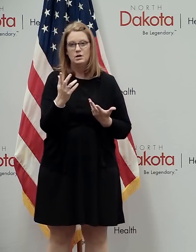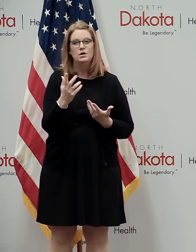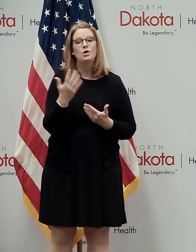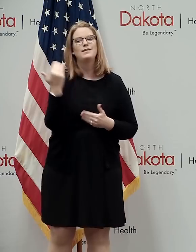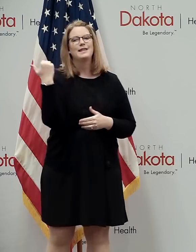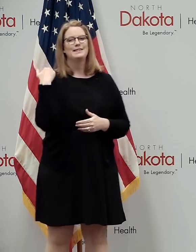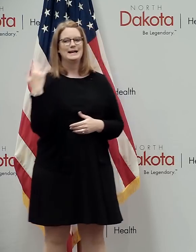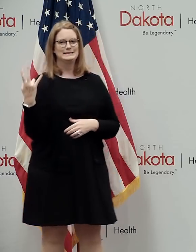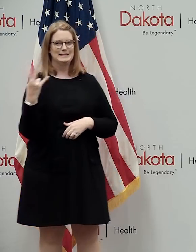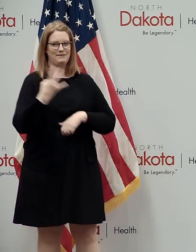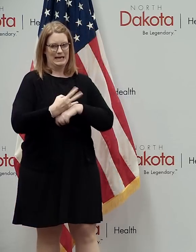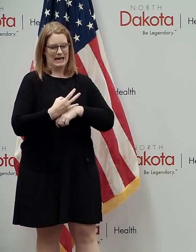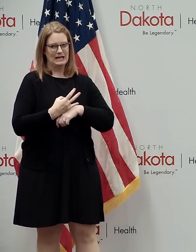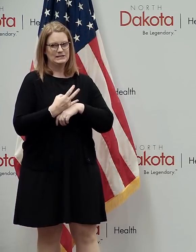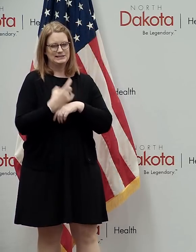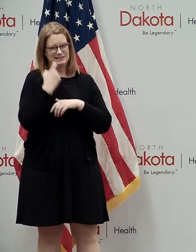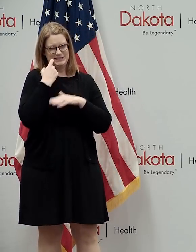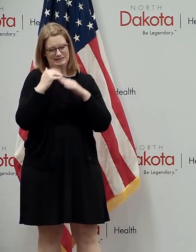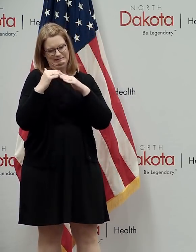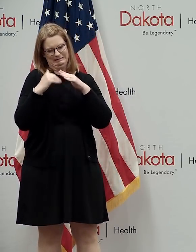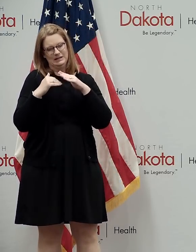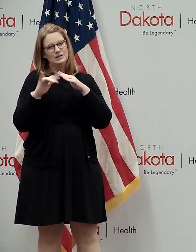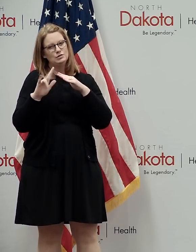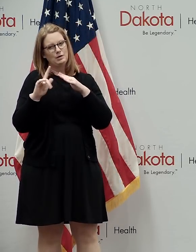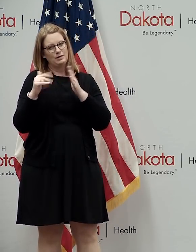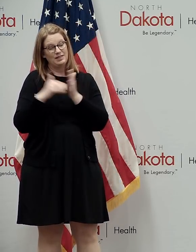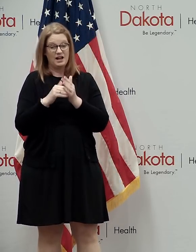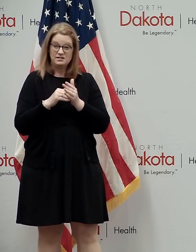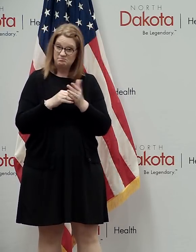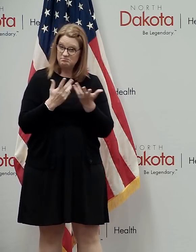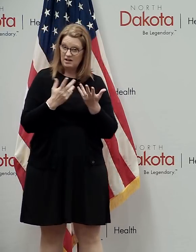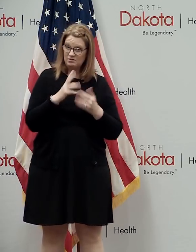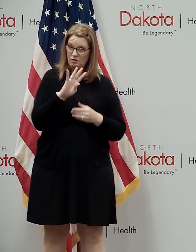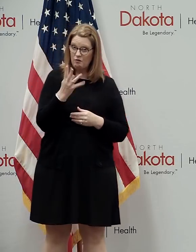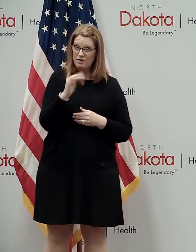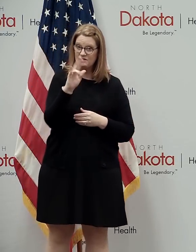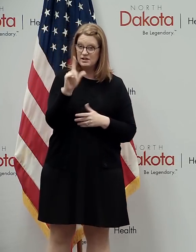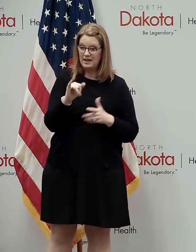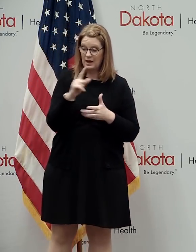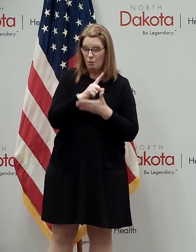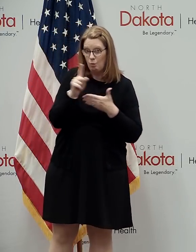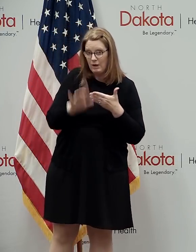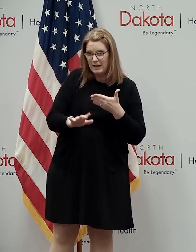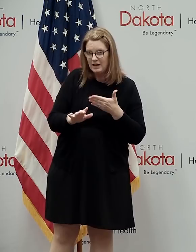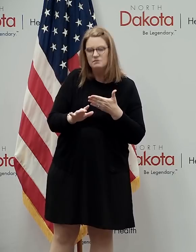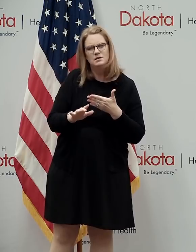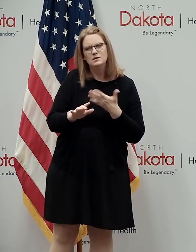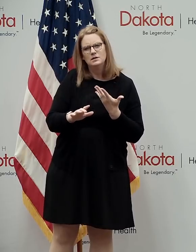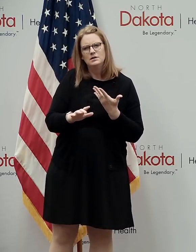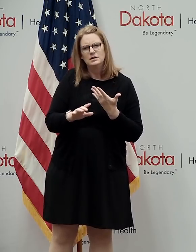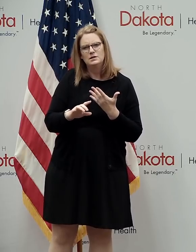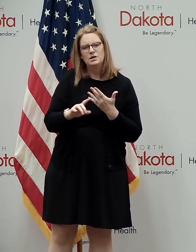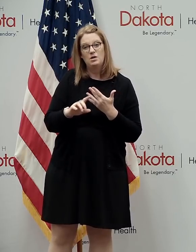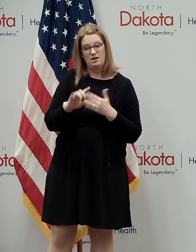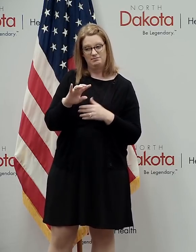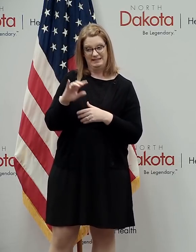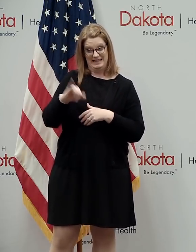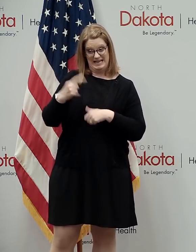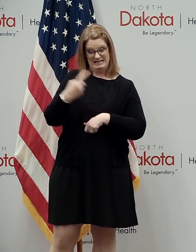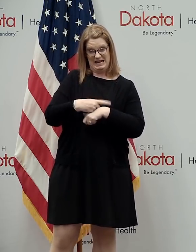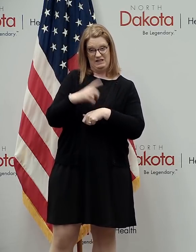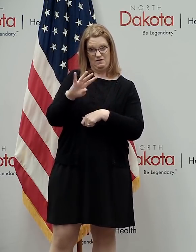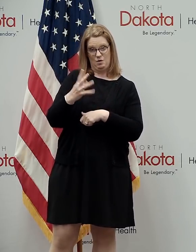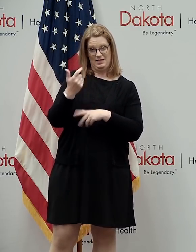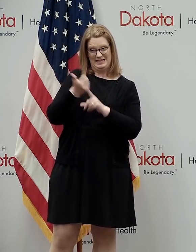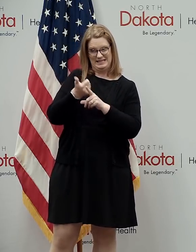7 days, just under 23,000. So even over the 4th of July, although we're a little bit lower on the 4th itself, but with big